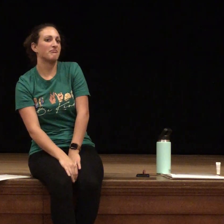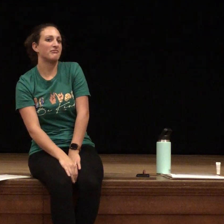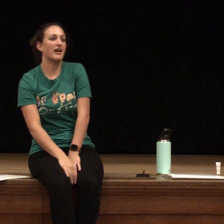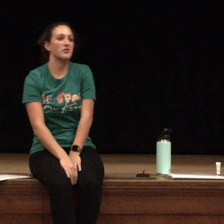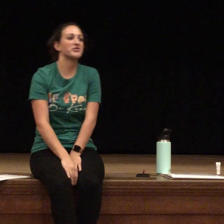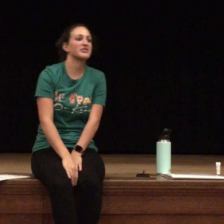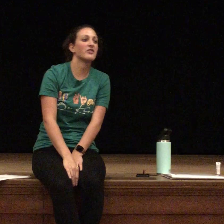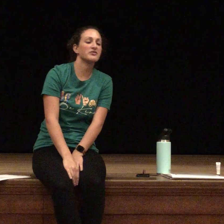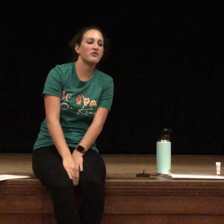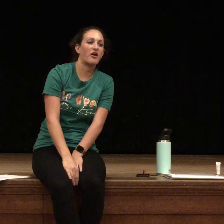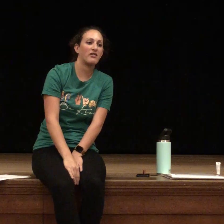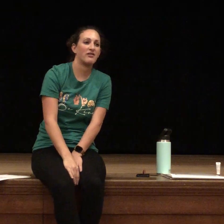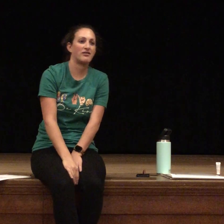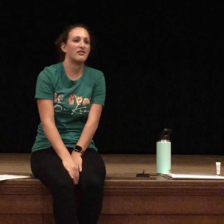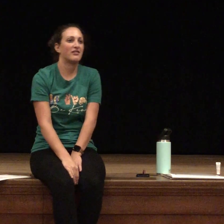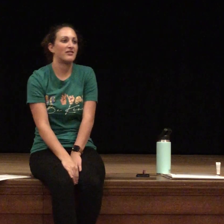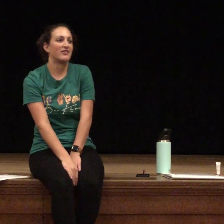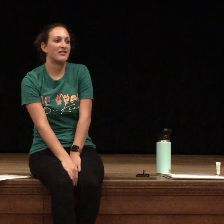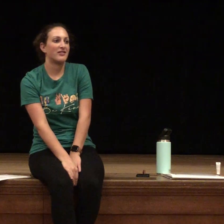Yeah, any questions on those so far?